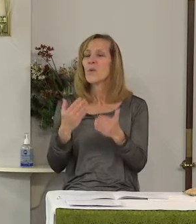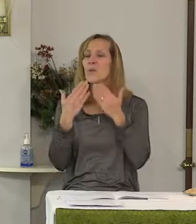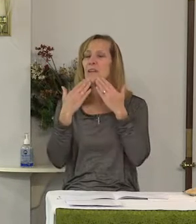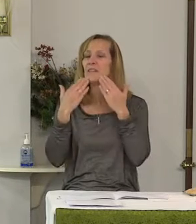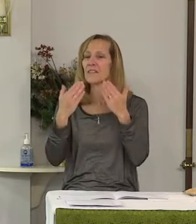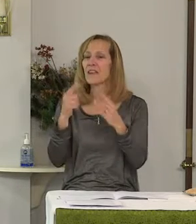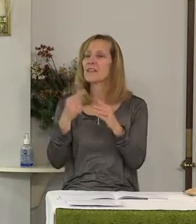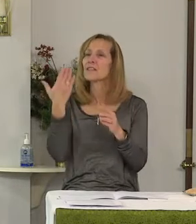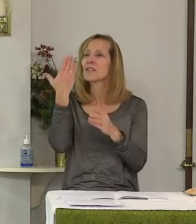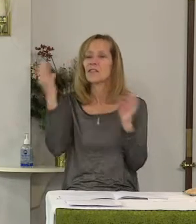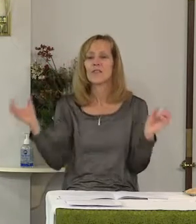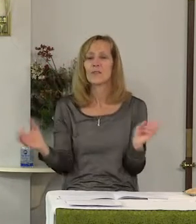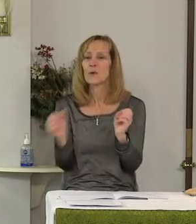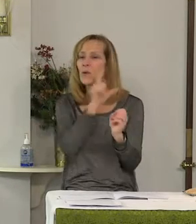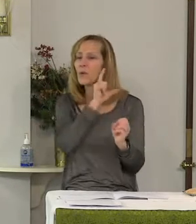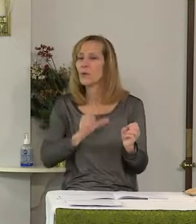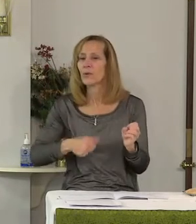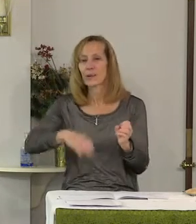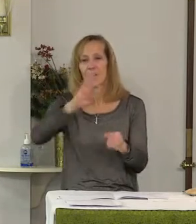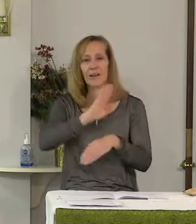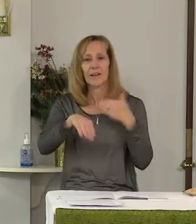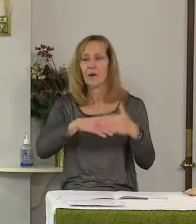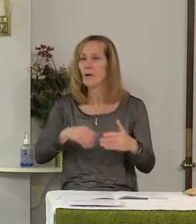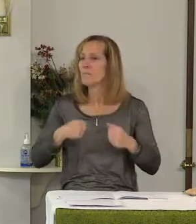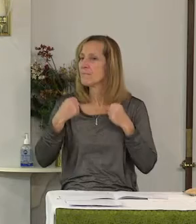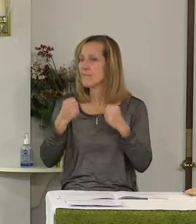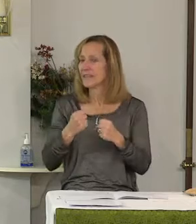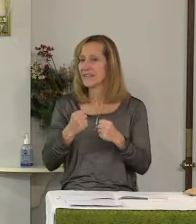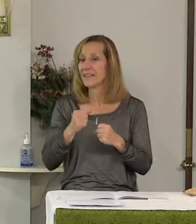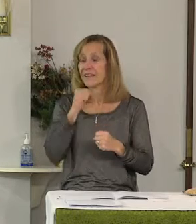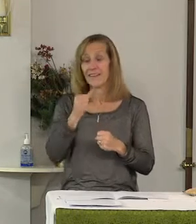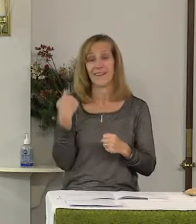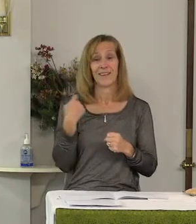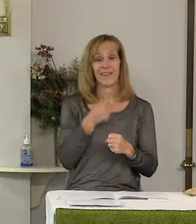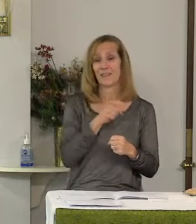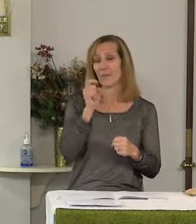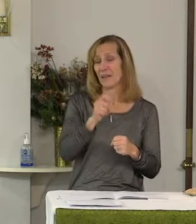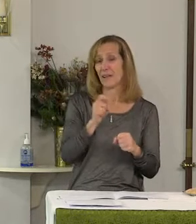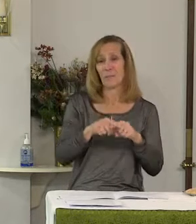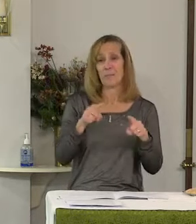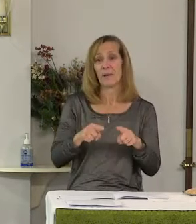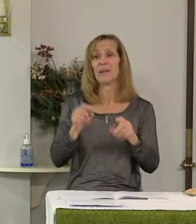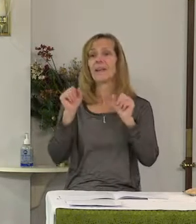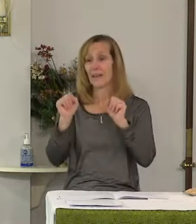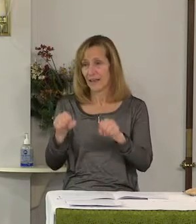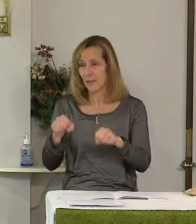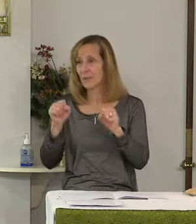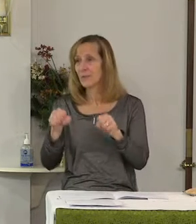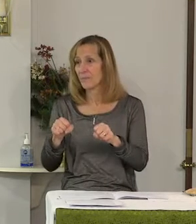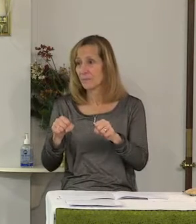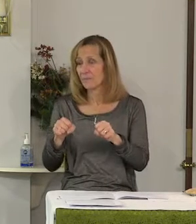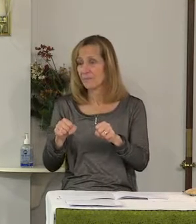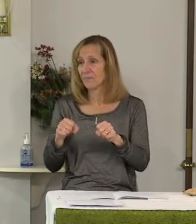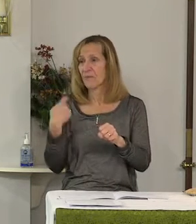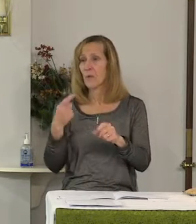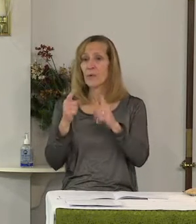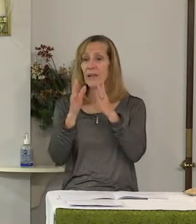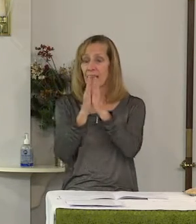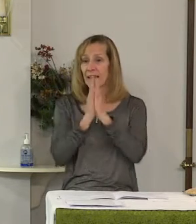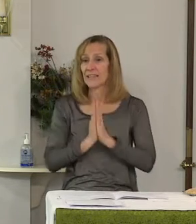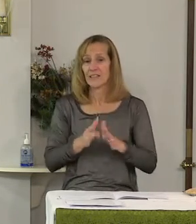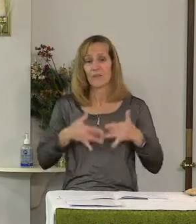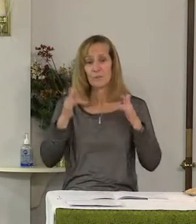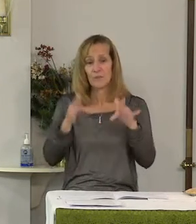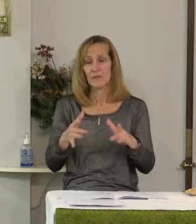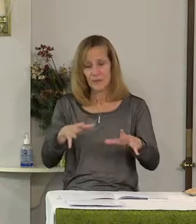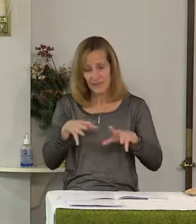give thanks to you, O Lord God Almighty, not as we ought, but as we are able. We ask you